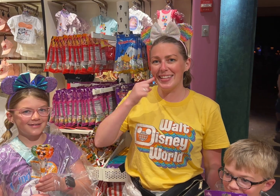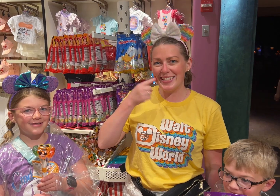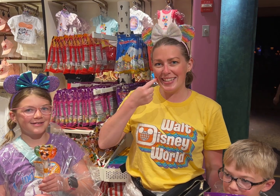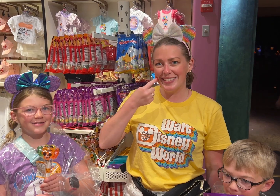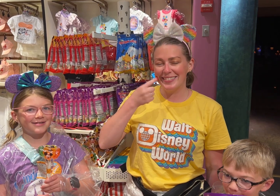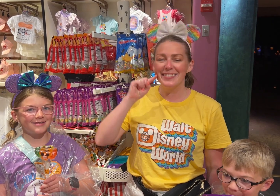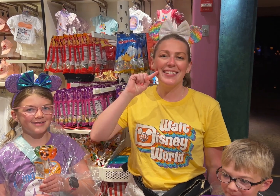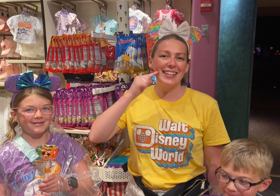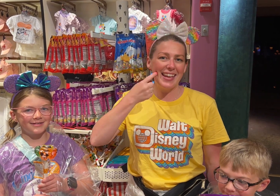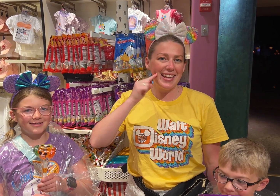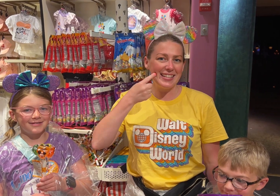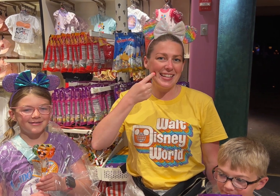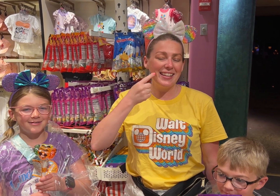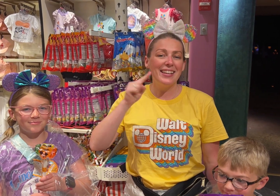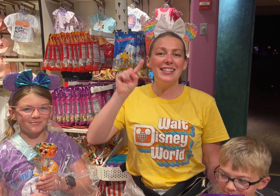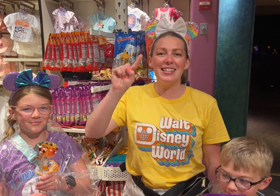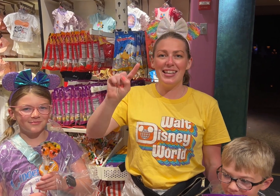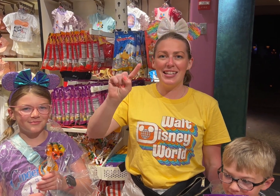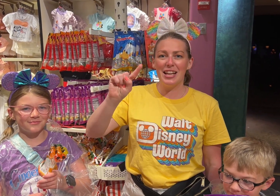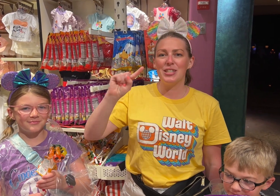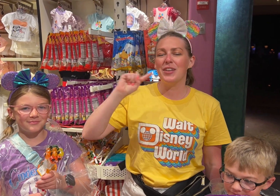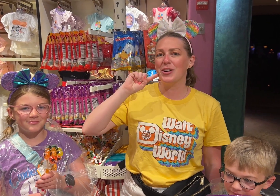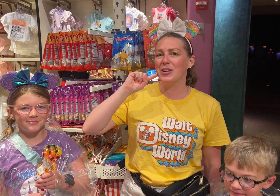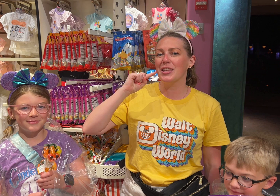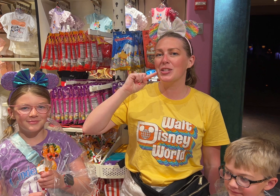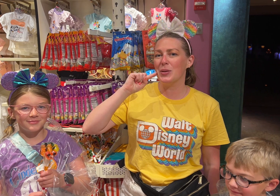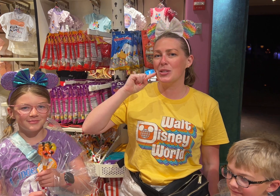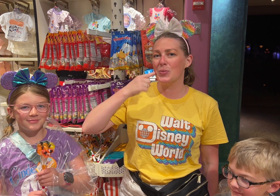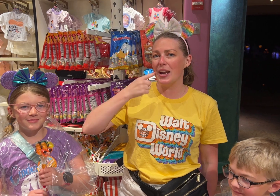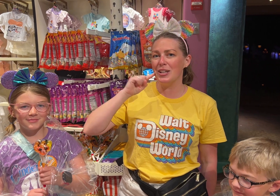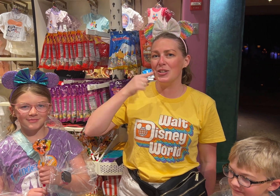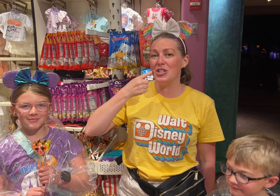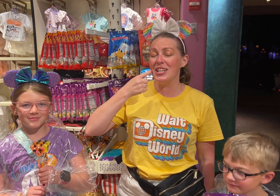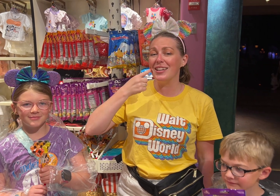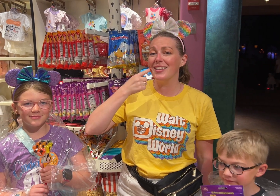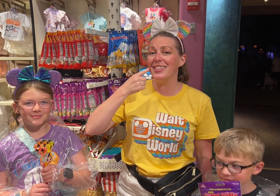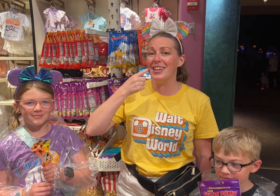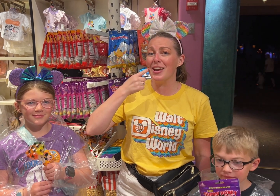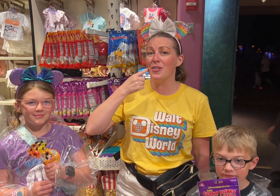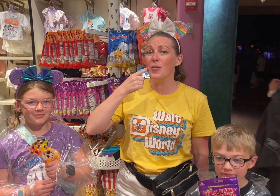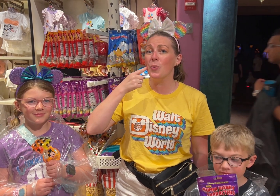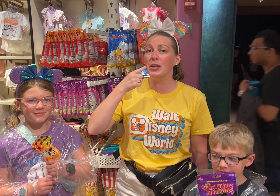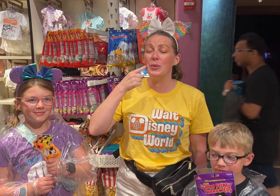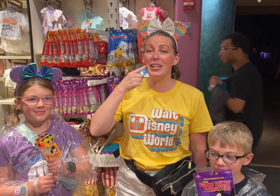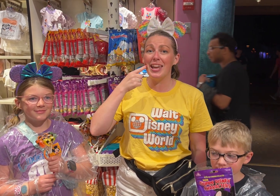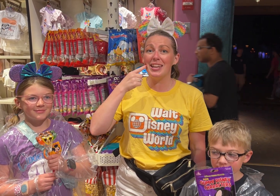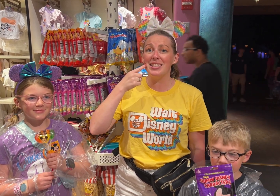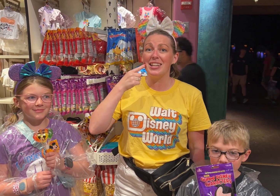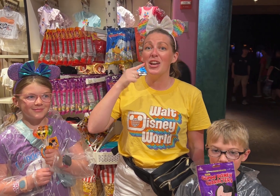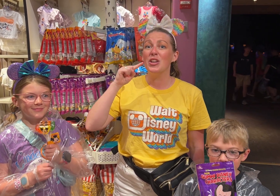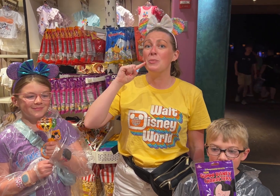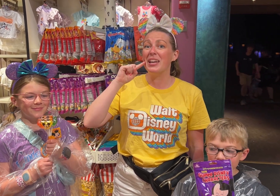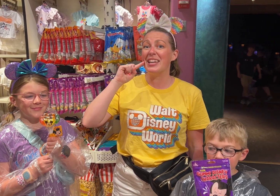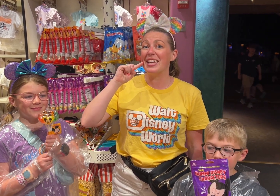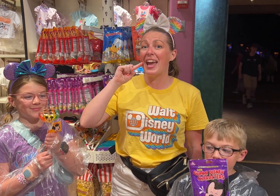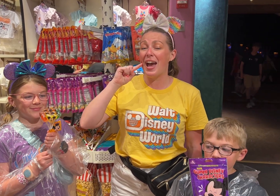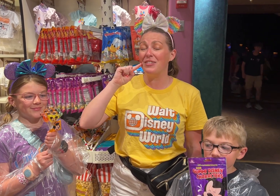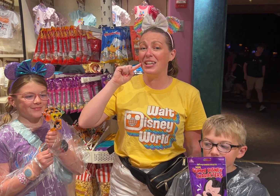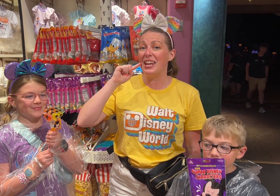Candy. Candy. It's an index finger that twists right at your cheek. Think of when you eat candy, you might get a cavity and have to